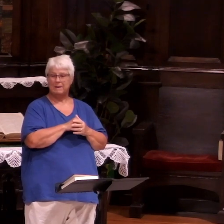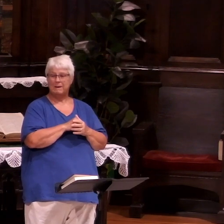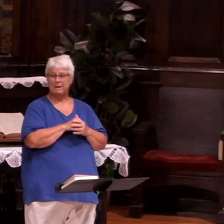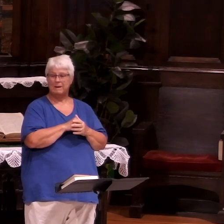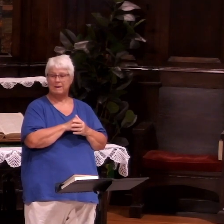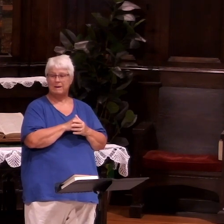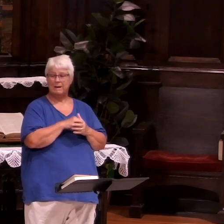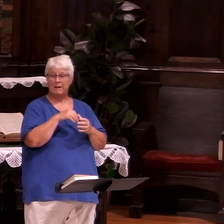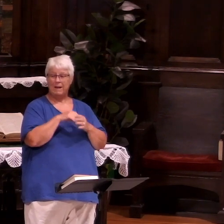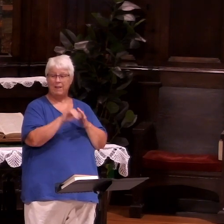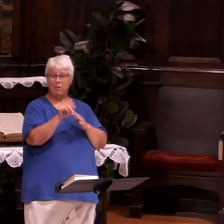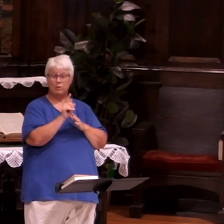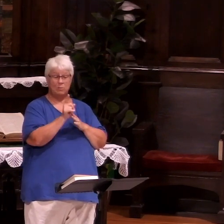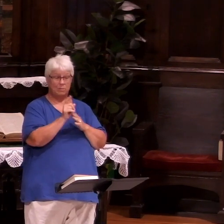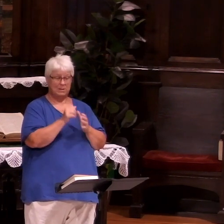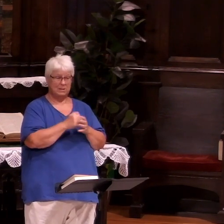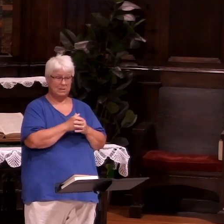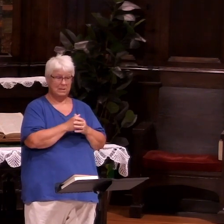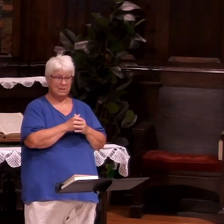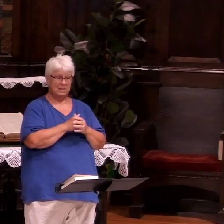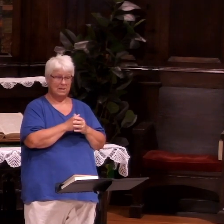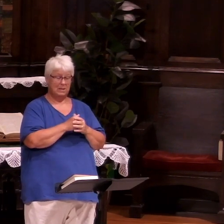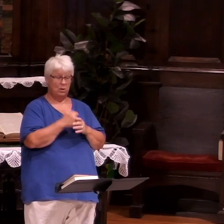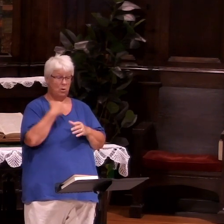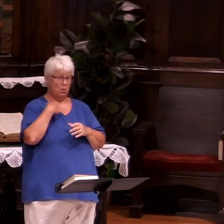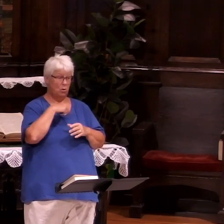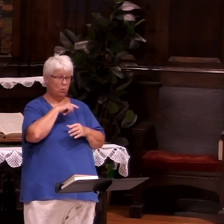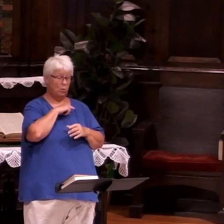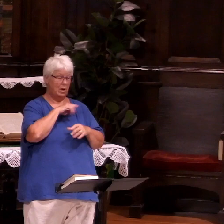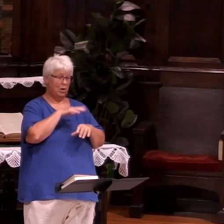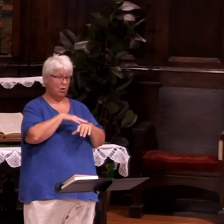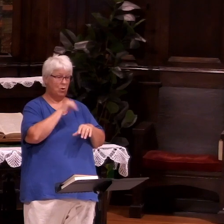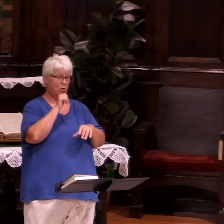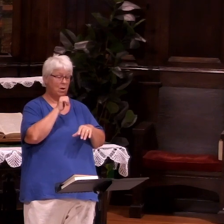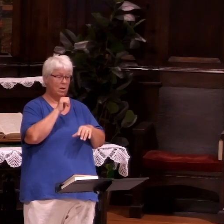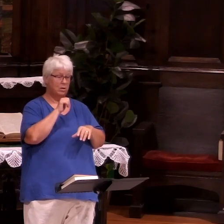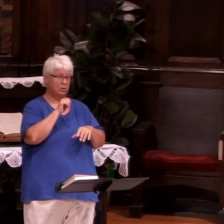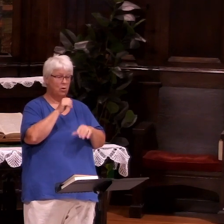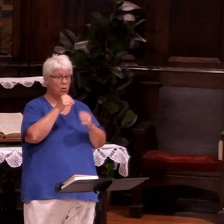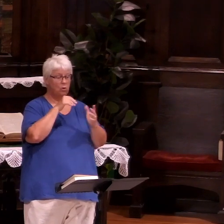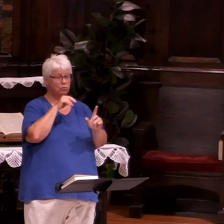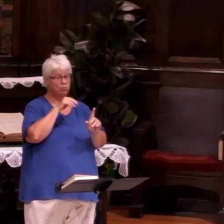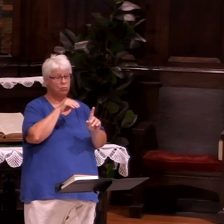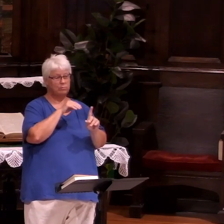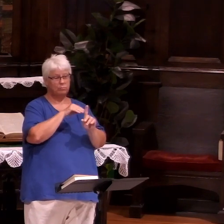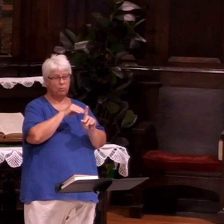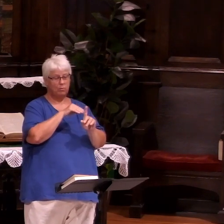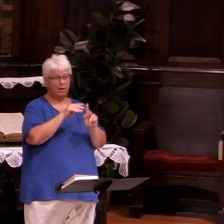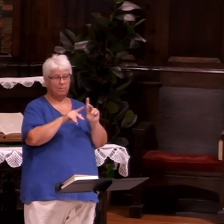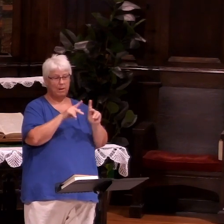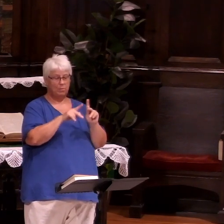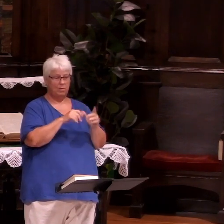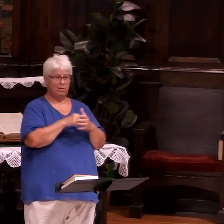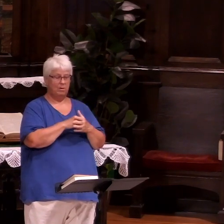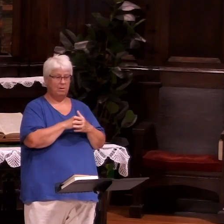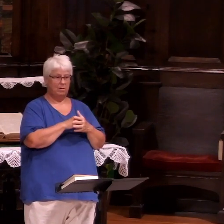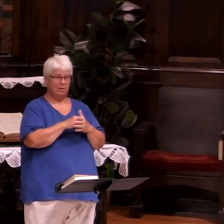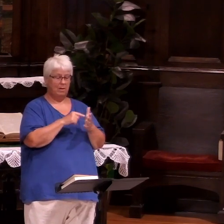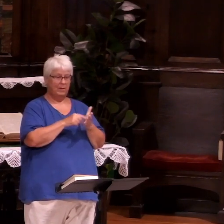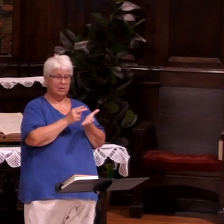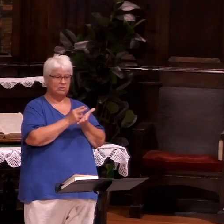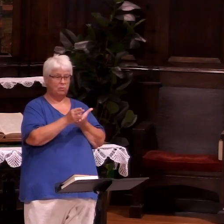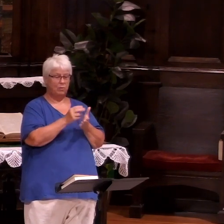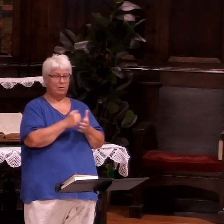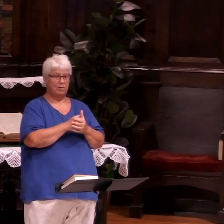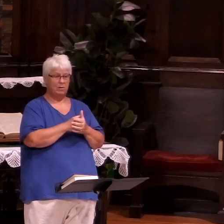And so in those moments, we are called to remind people of these